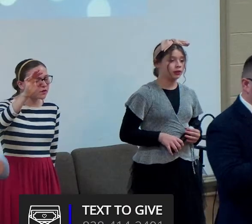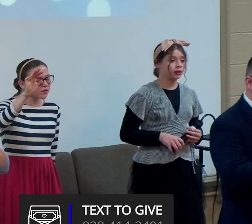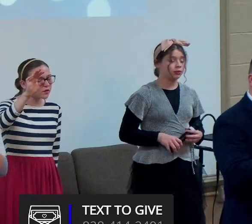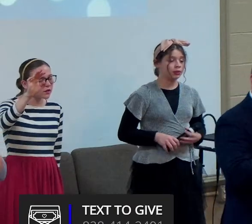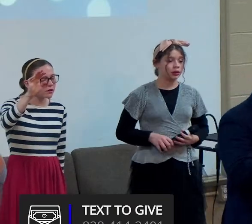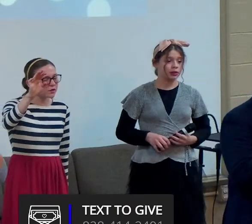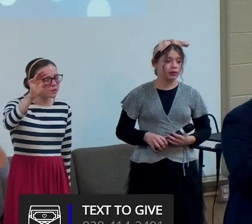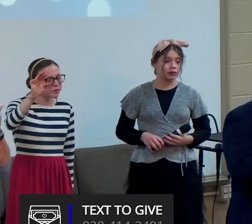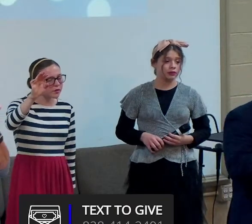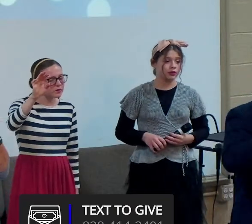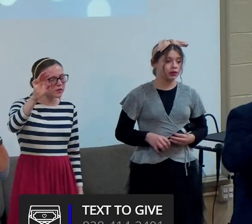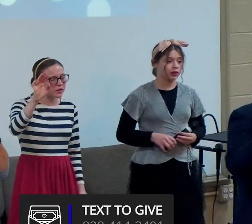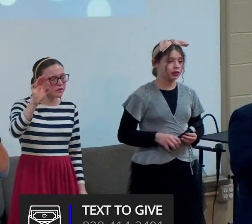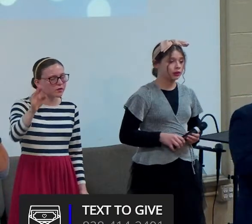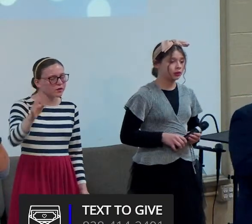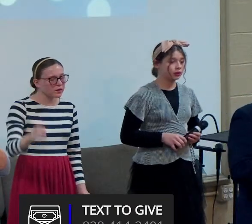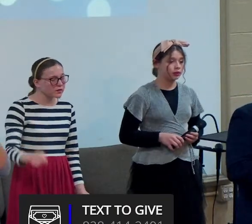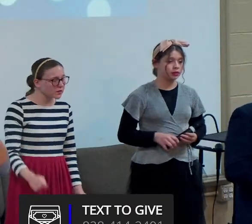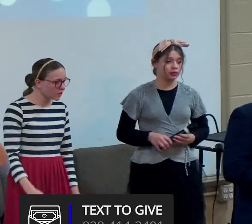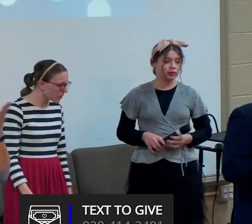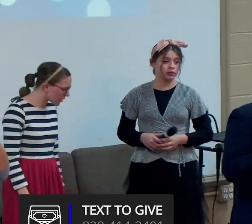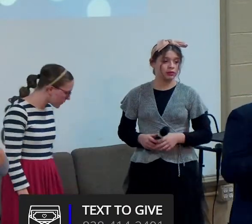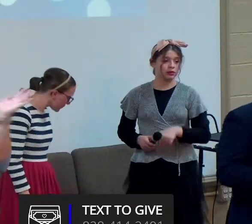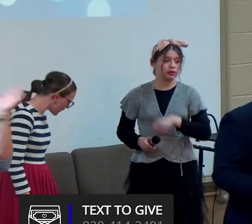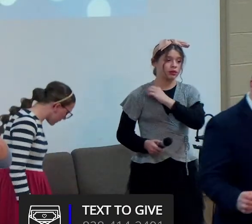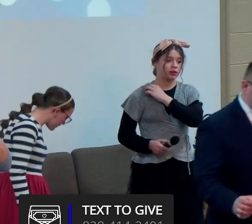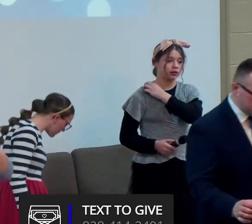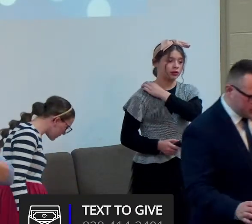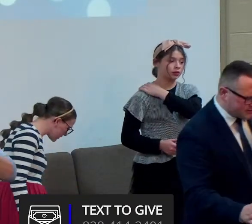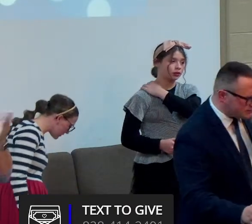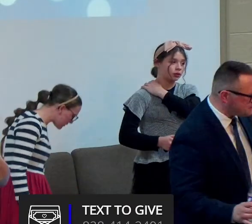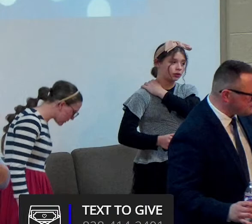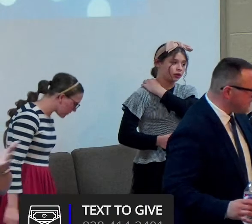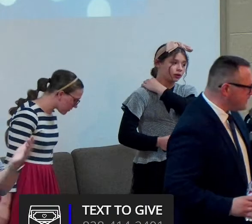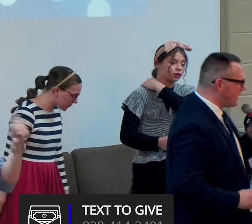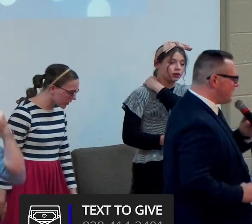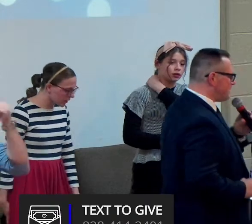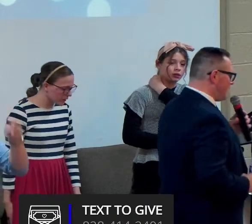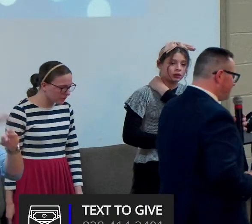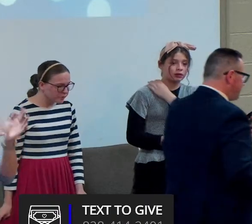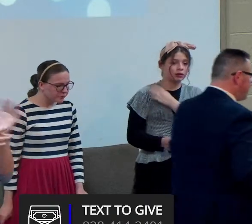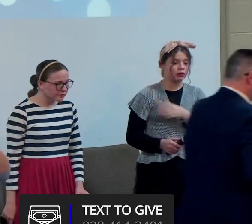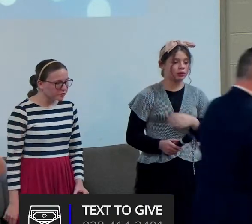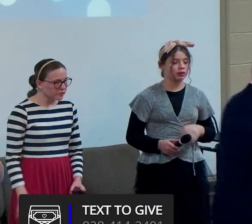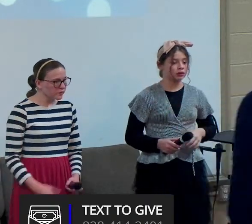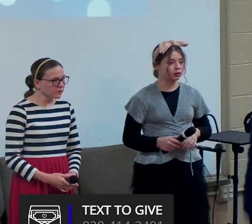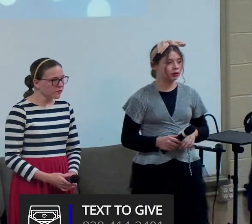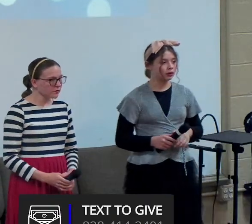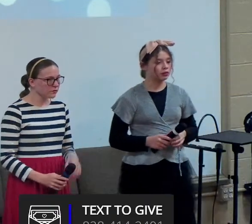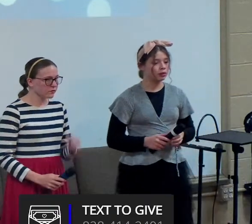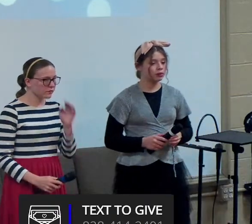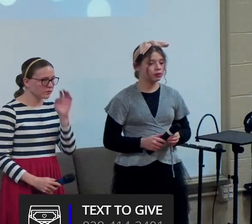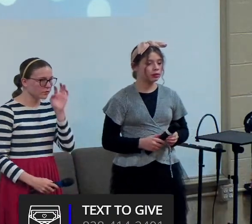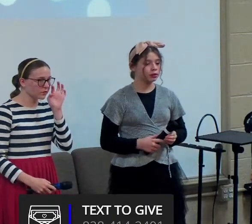you. And we give you all praise, honor, and glory in the mighty name of Jesus. Amen.